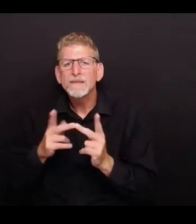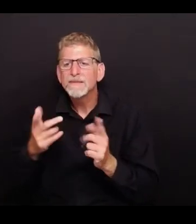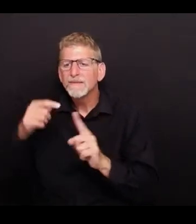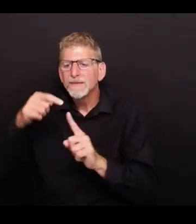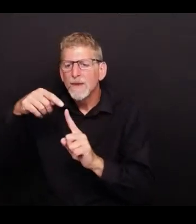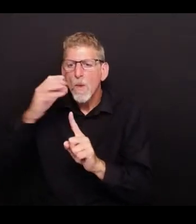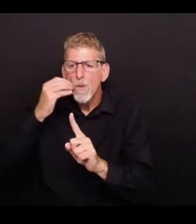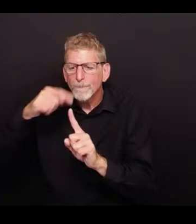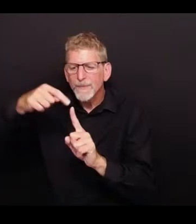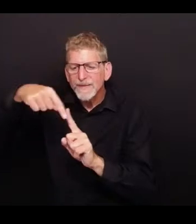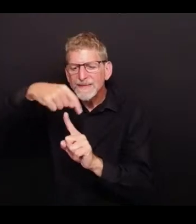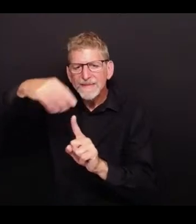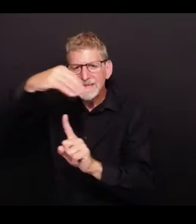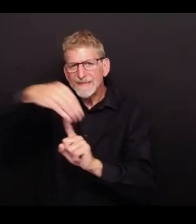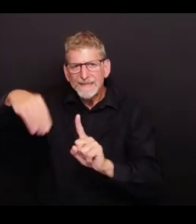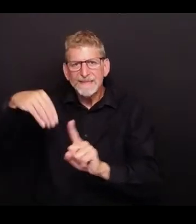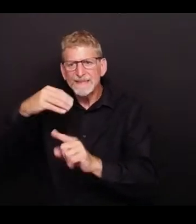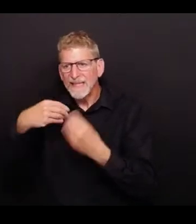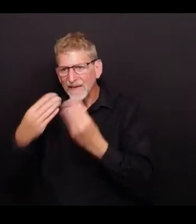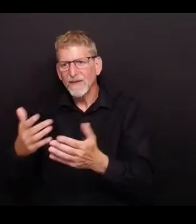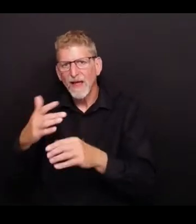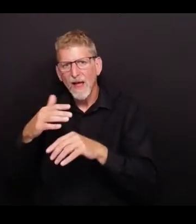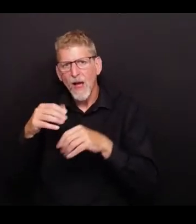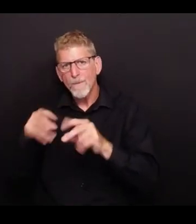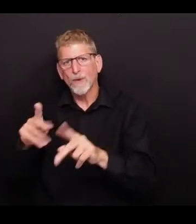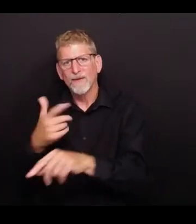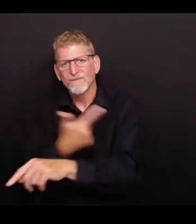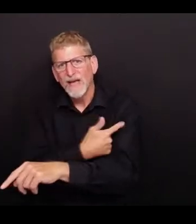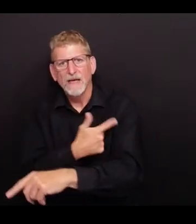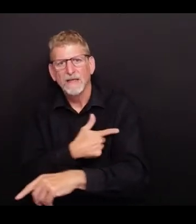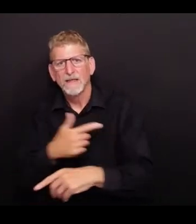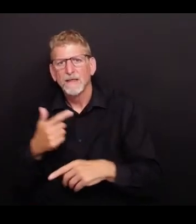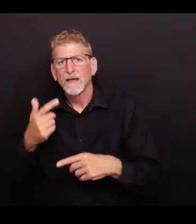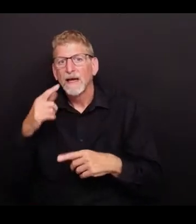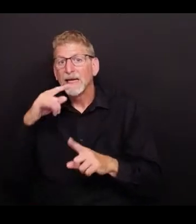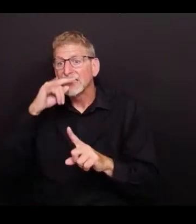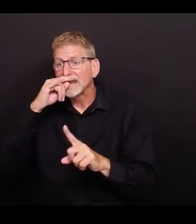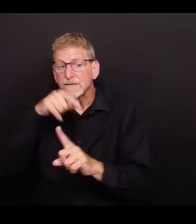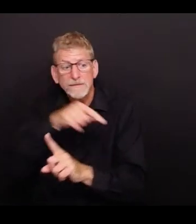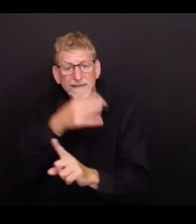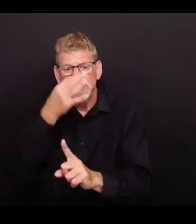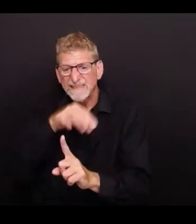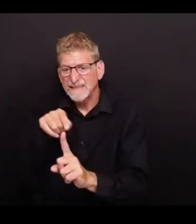grocery store, your job, and squeeze in a vaccine, you want it to be as close